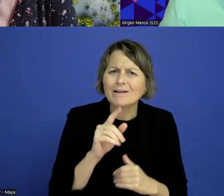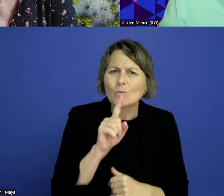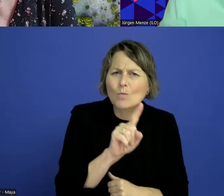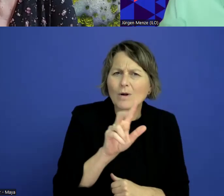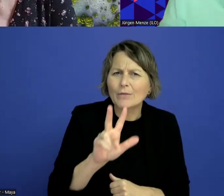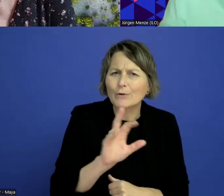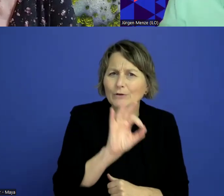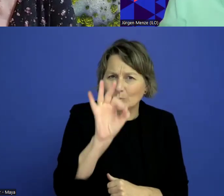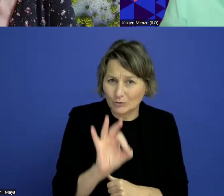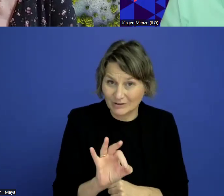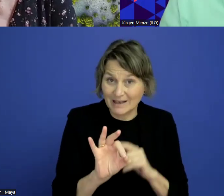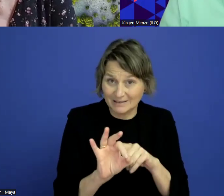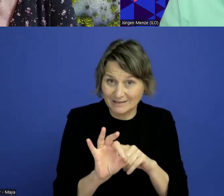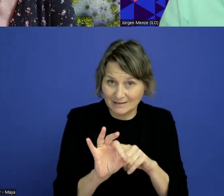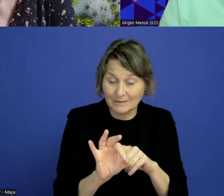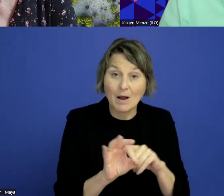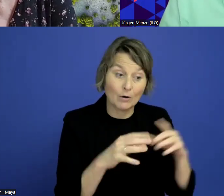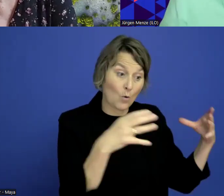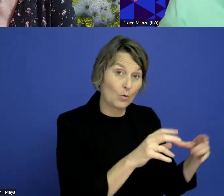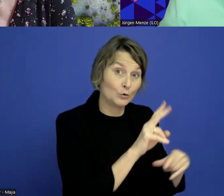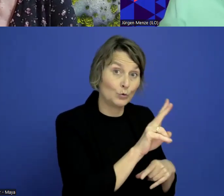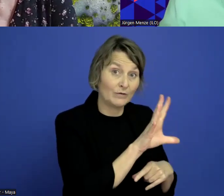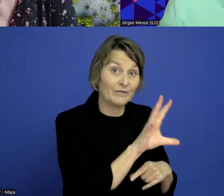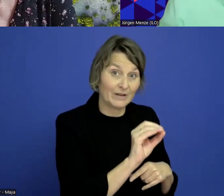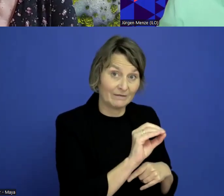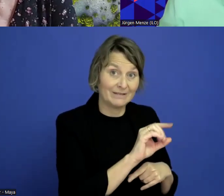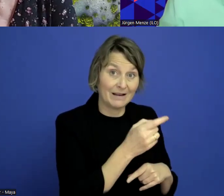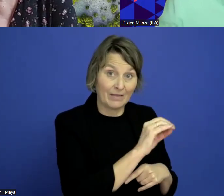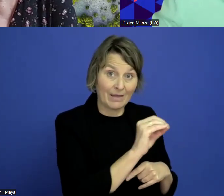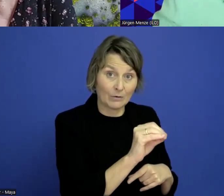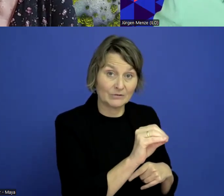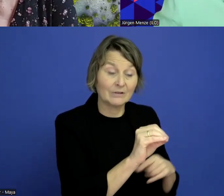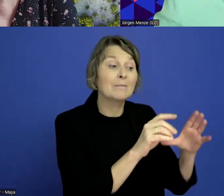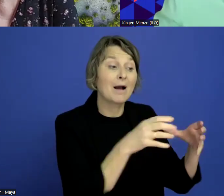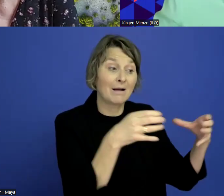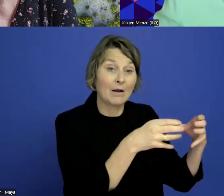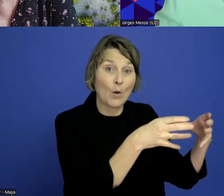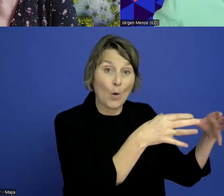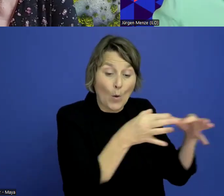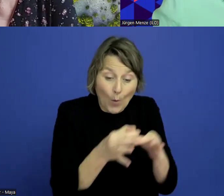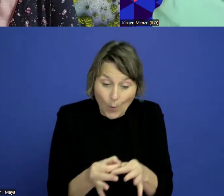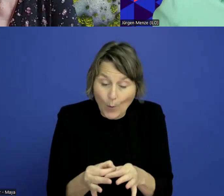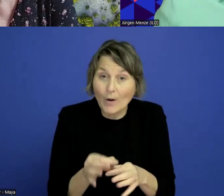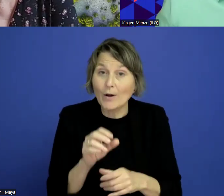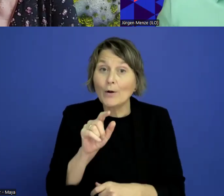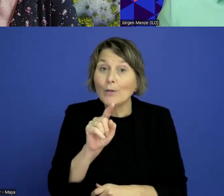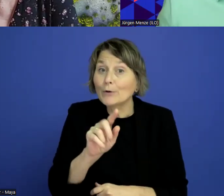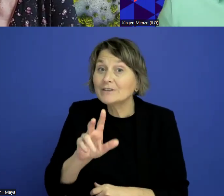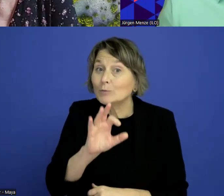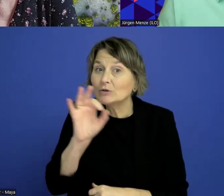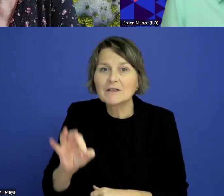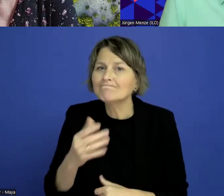the 215,000 HSBC colleagues confirmed that they're unpaid, they're providing unpaid care,